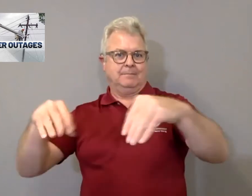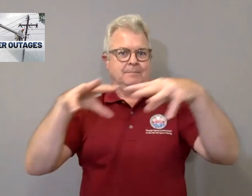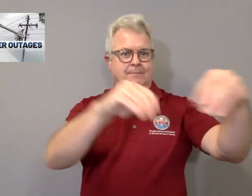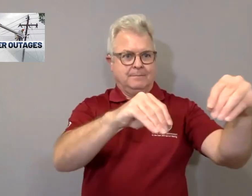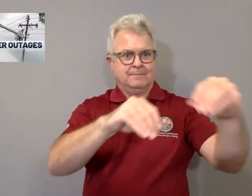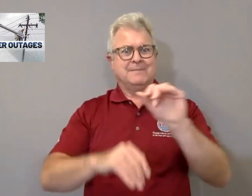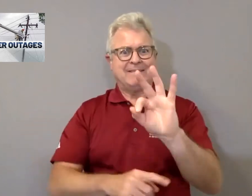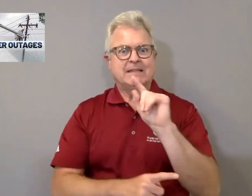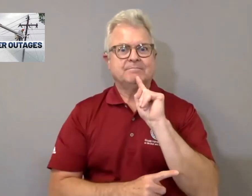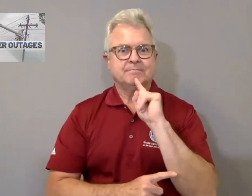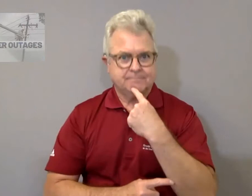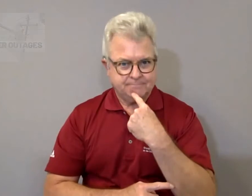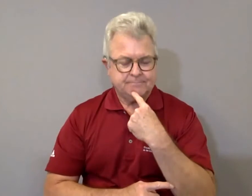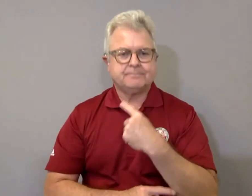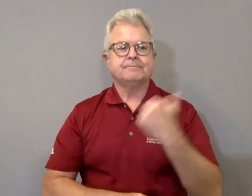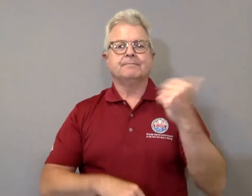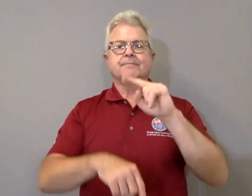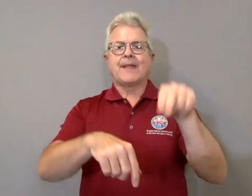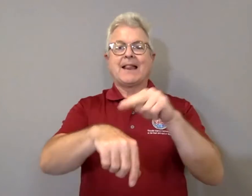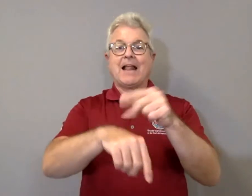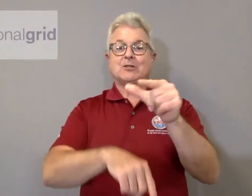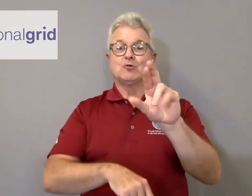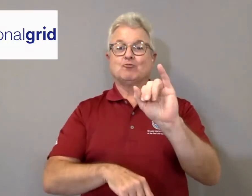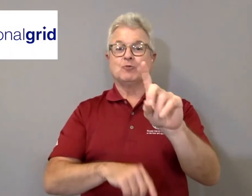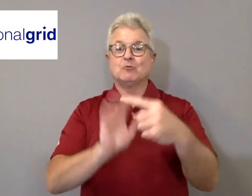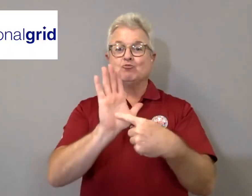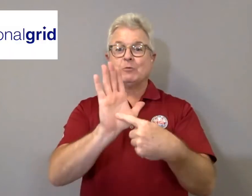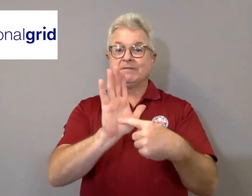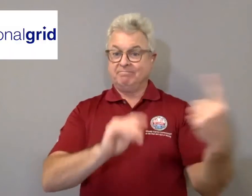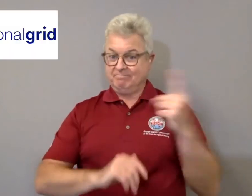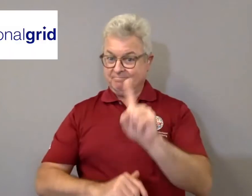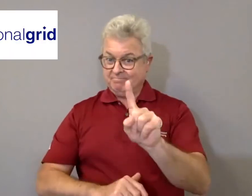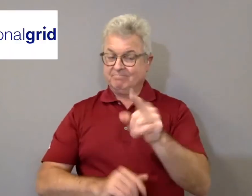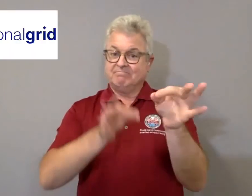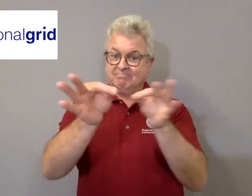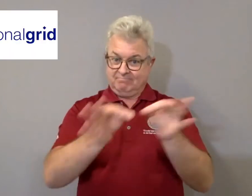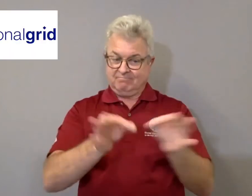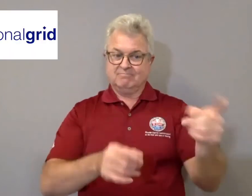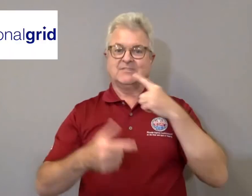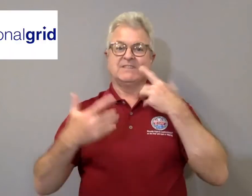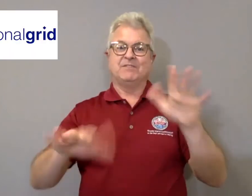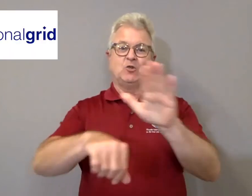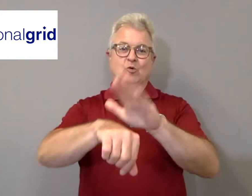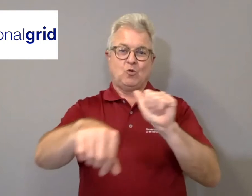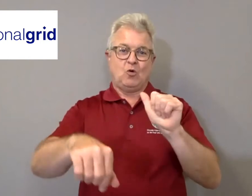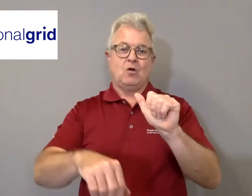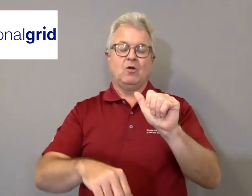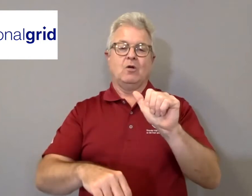may expect that there would be. If anything serious were to happen, National Grid representative came to the